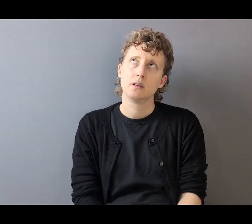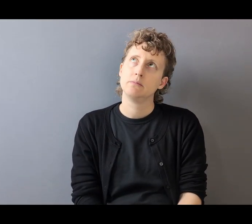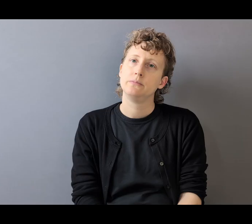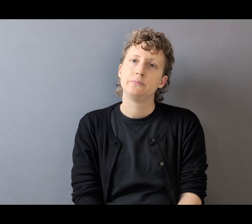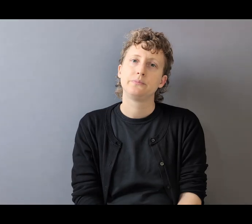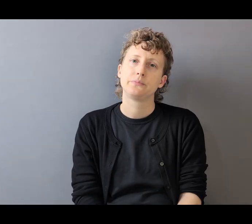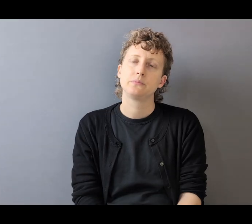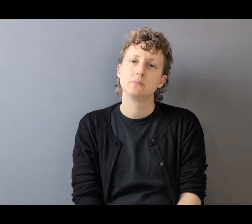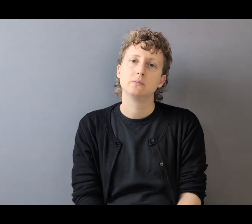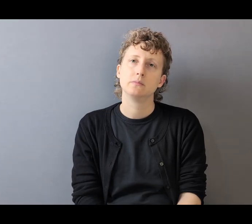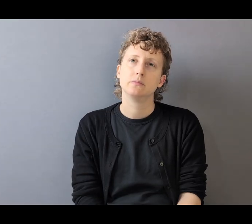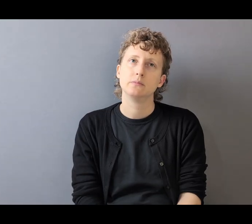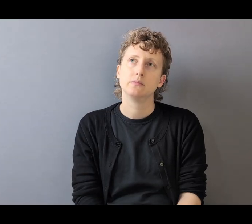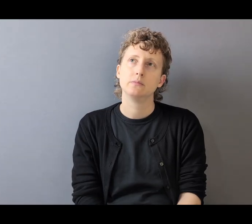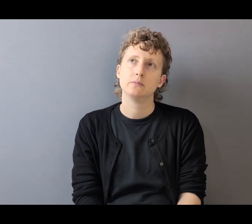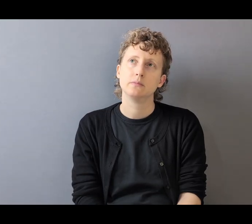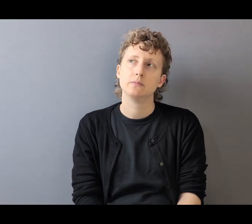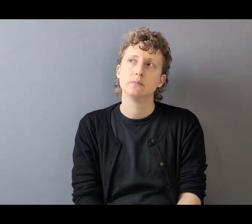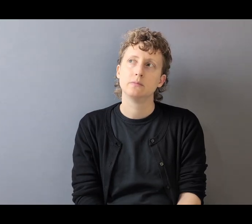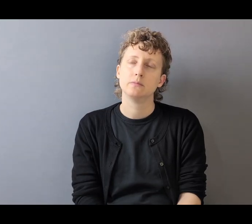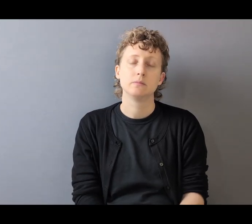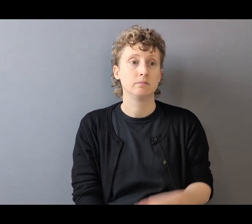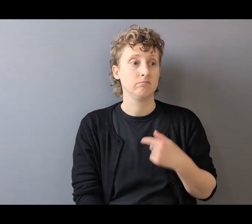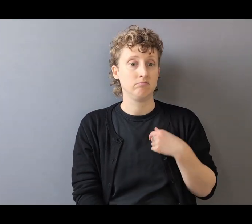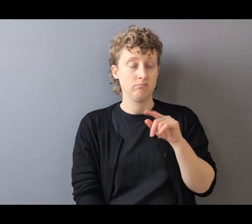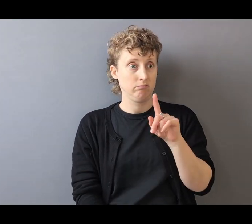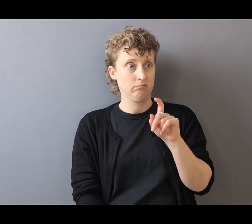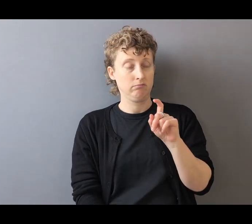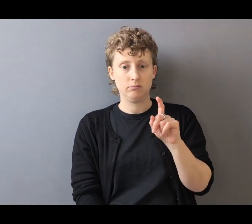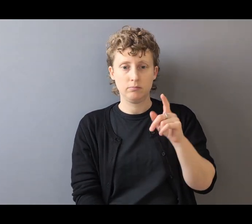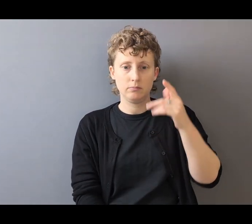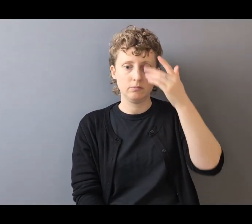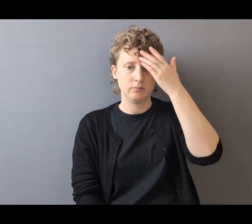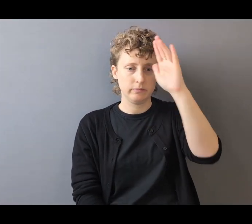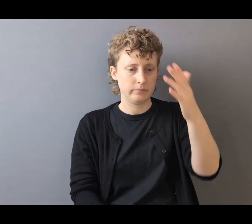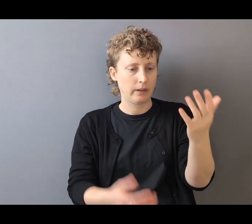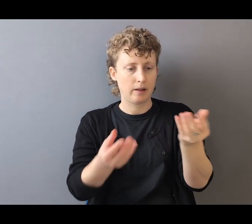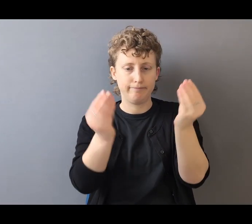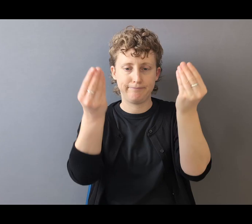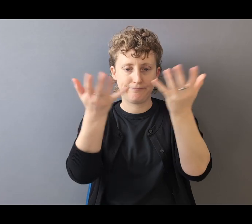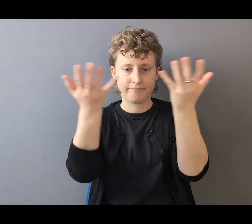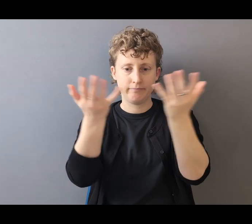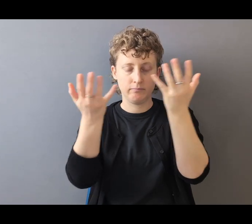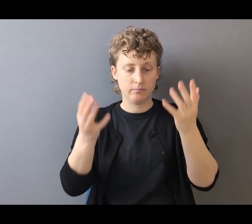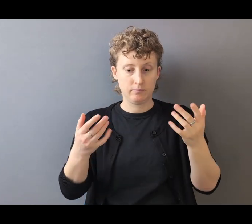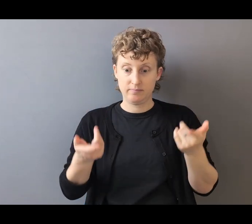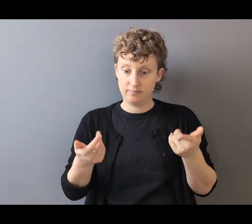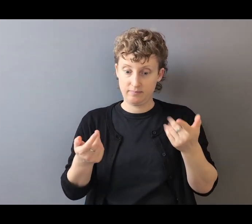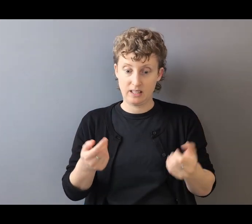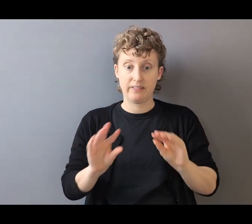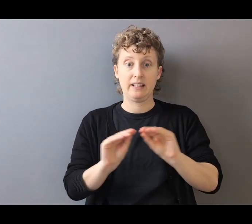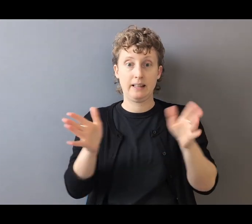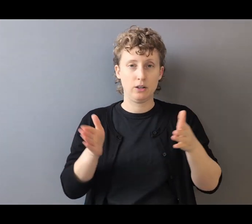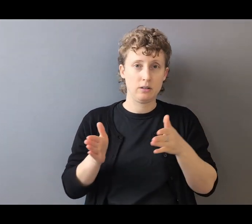maybe I just haven't found it, but I don't know if there's like a clear path for